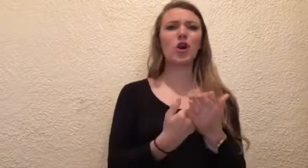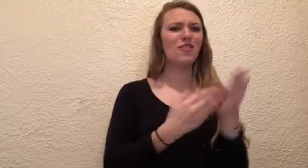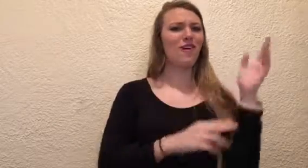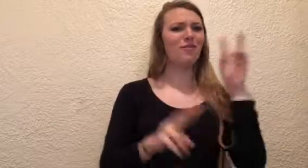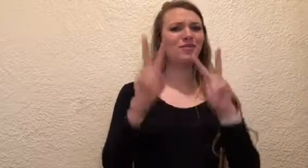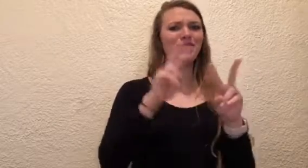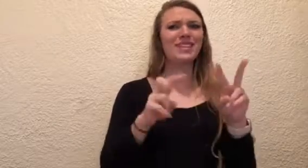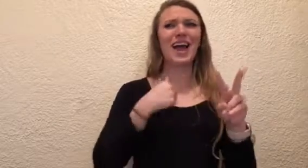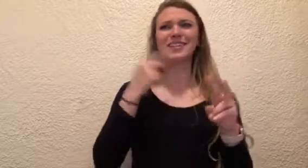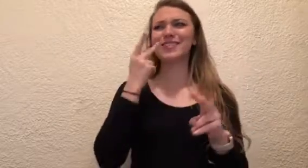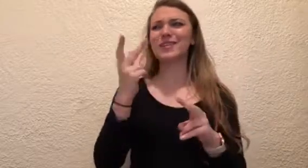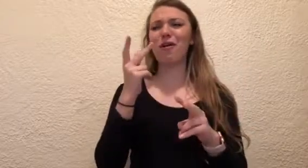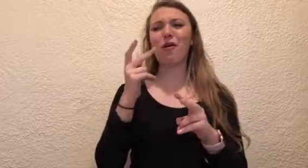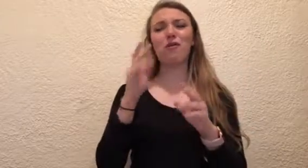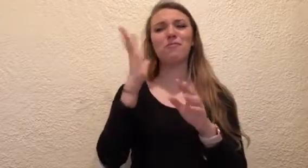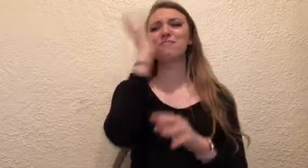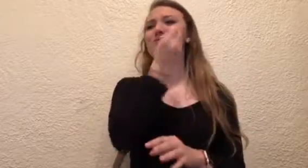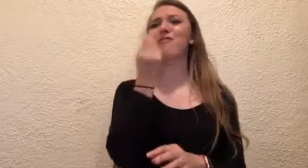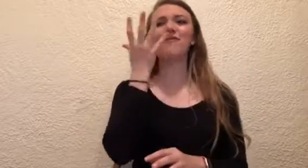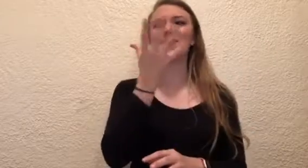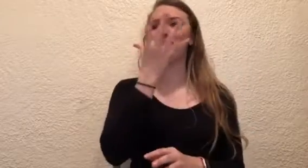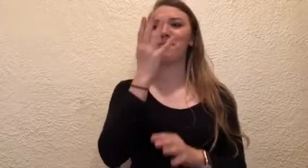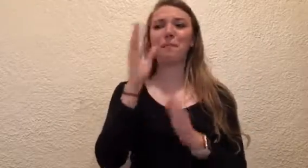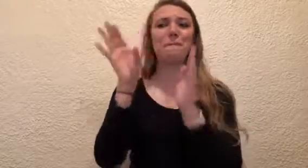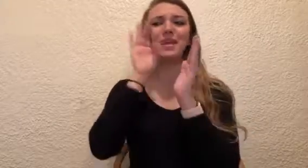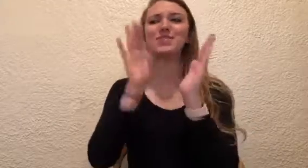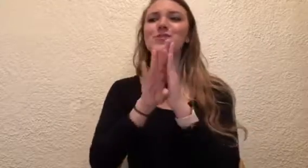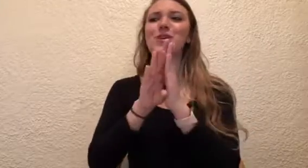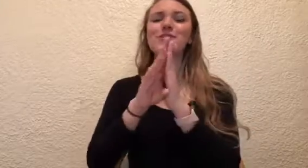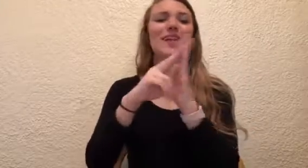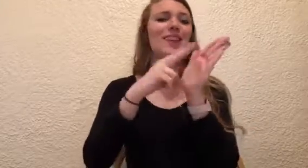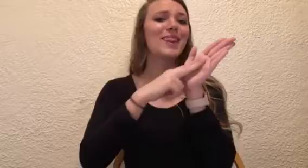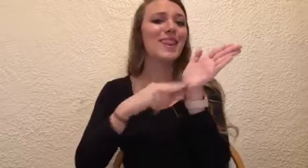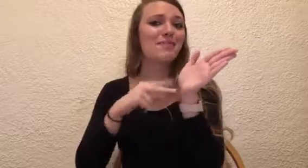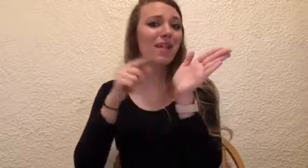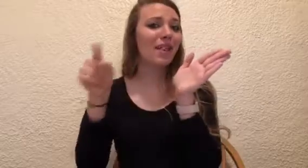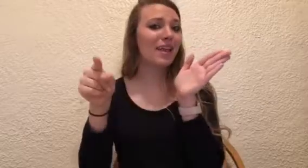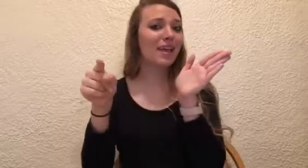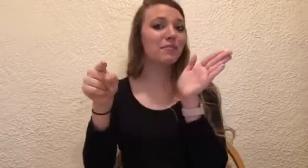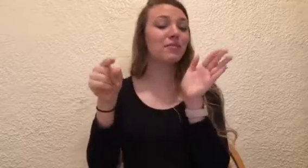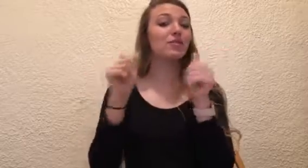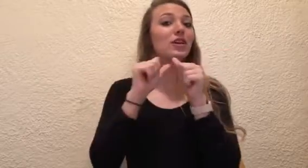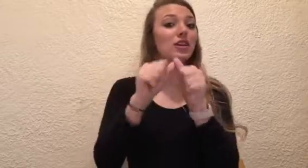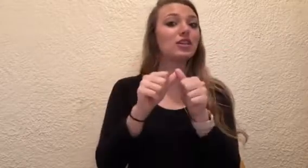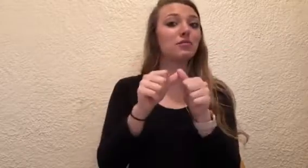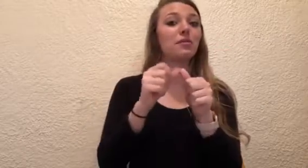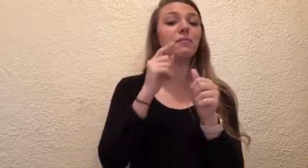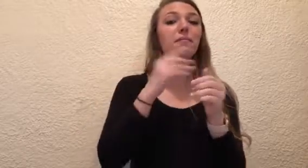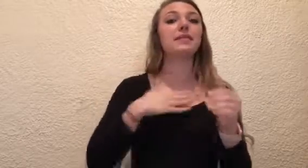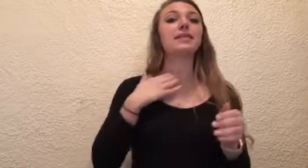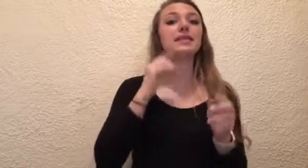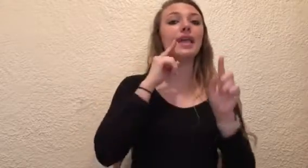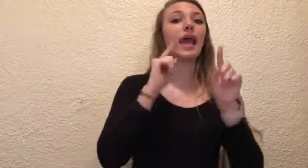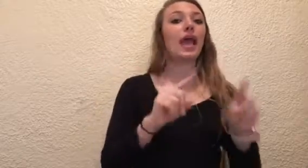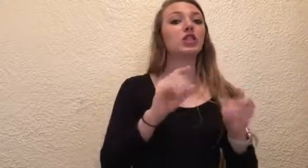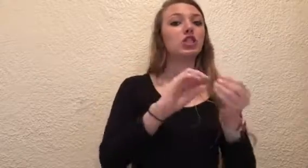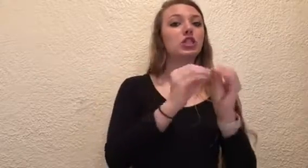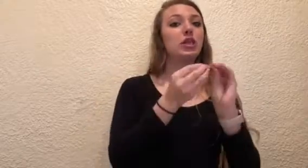wonderful drawings and labeling. You can continue, but I want you to answer number 2 right now. Let's go ahead and answer